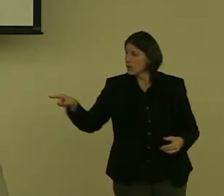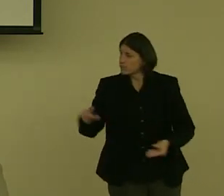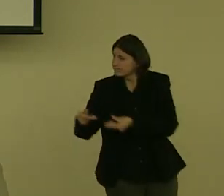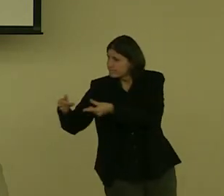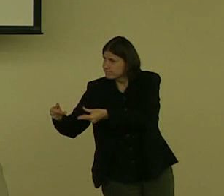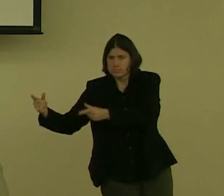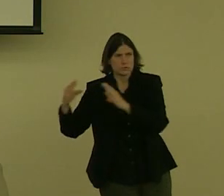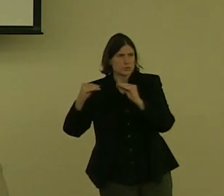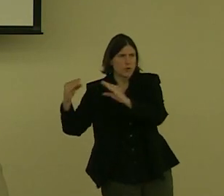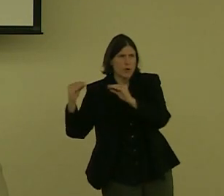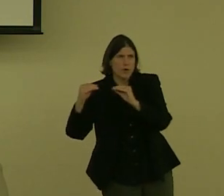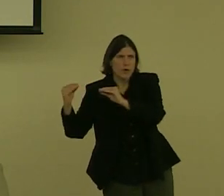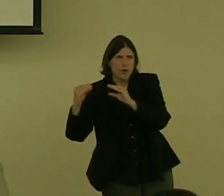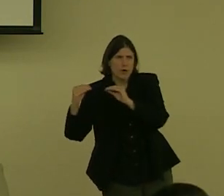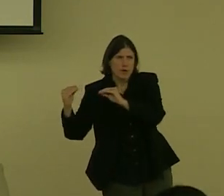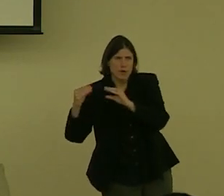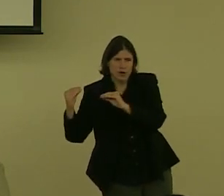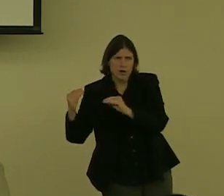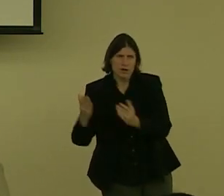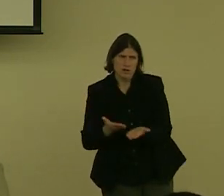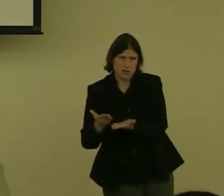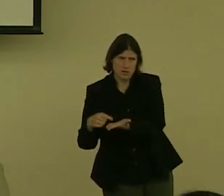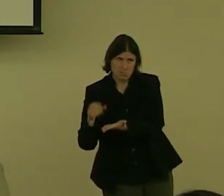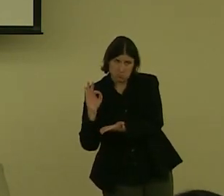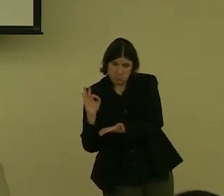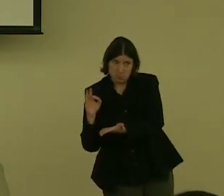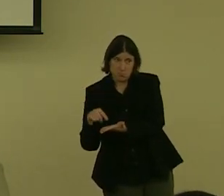it. Yeah, I mean, there was the column that I wrote for Comixology.